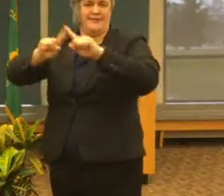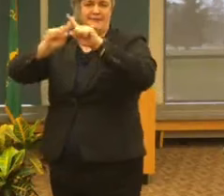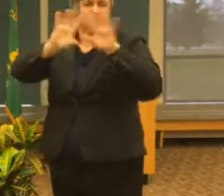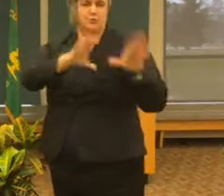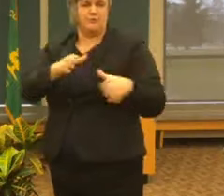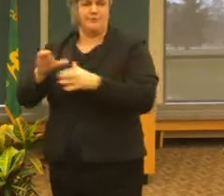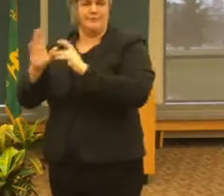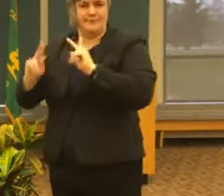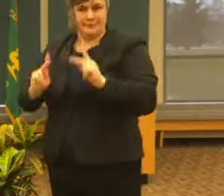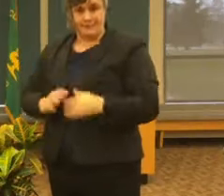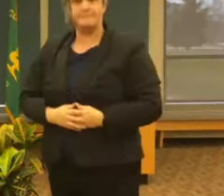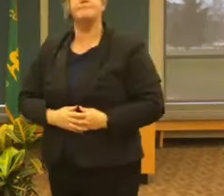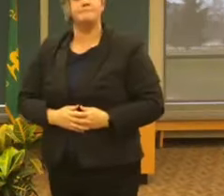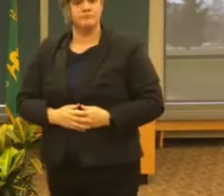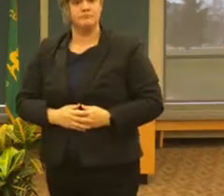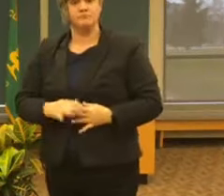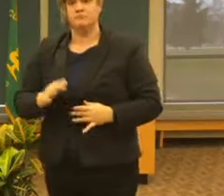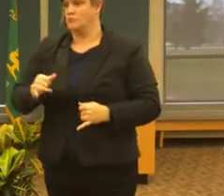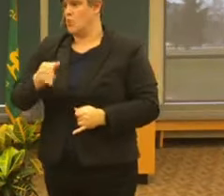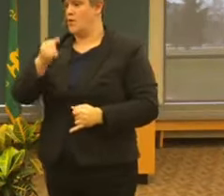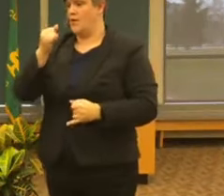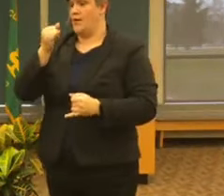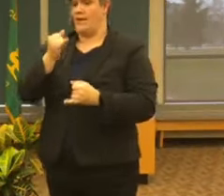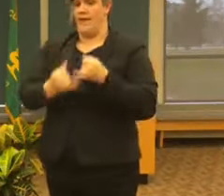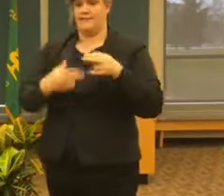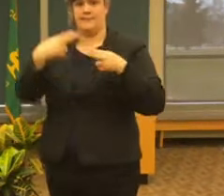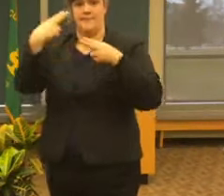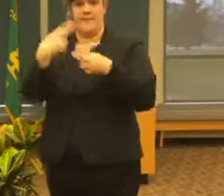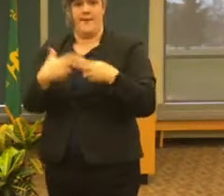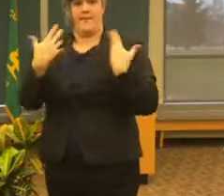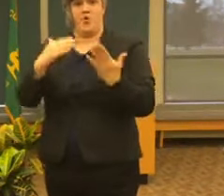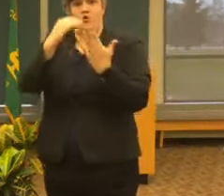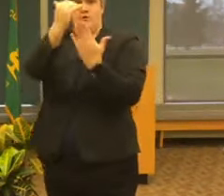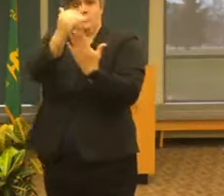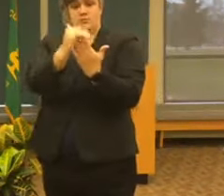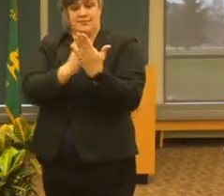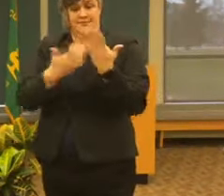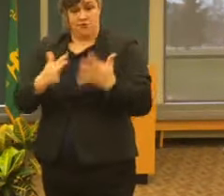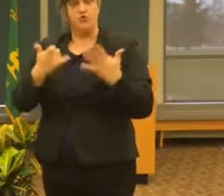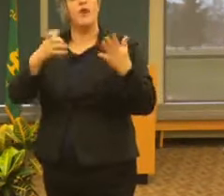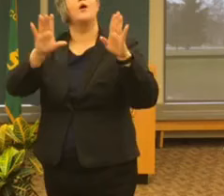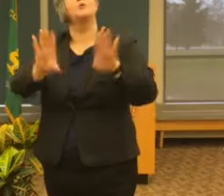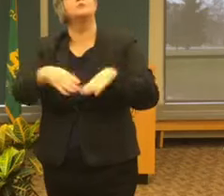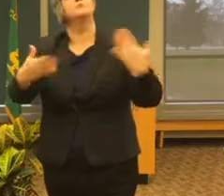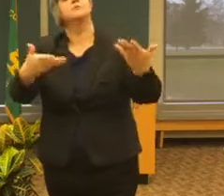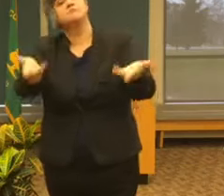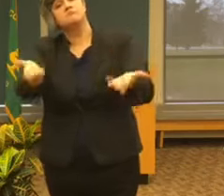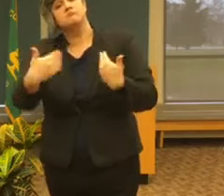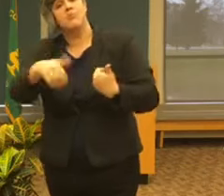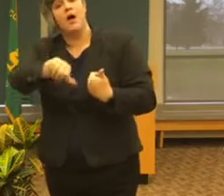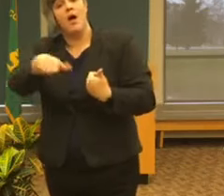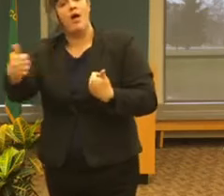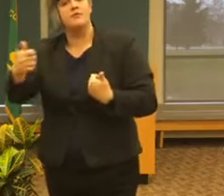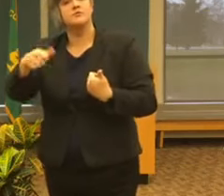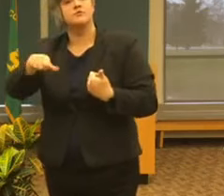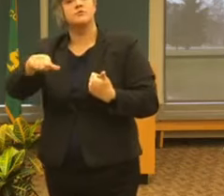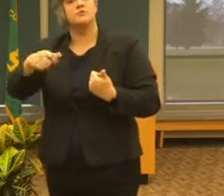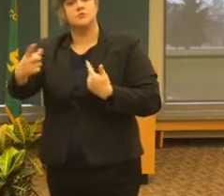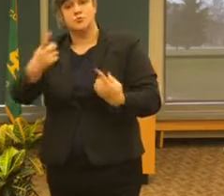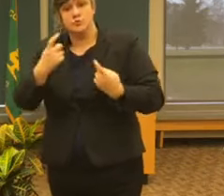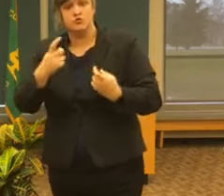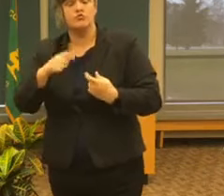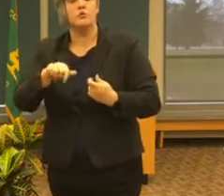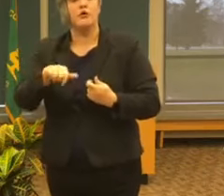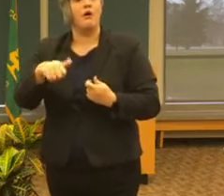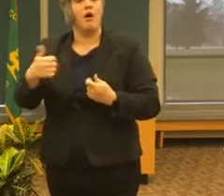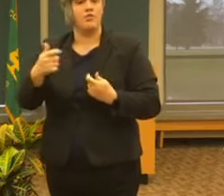All right, so that's the last journalist that we had on our list, but I would now open it up to anyone else who has any additional calls, anyone else on the phone